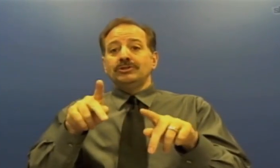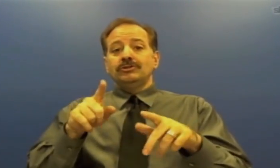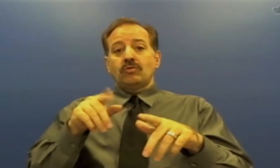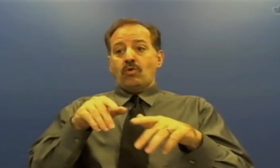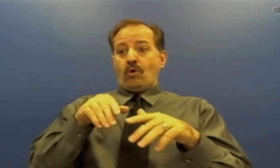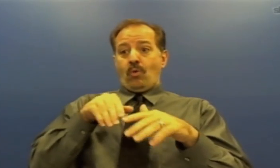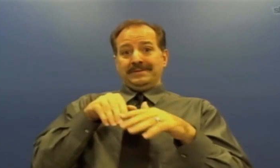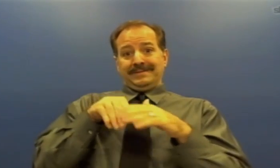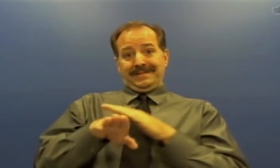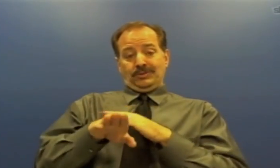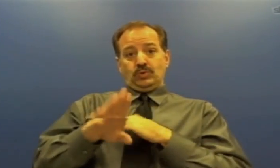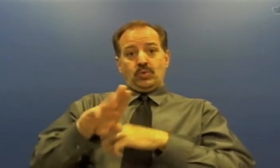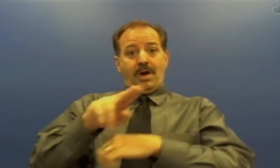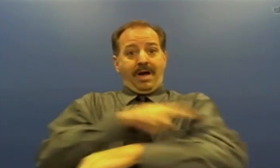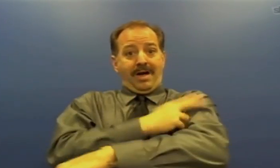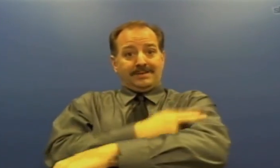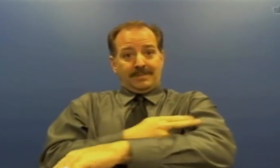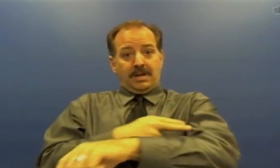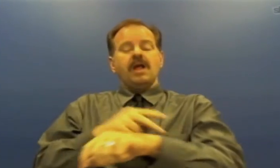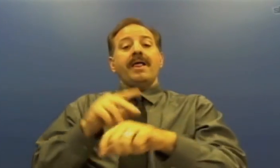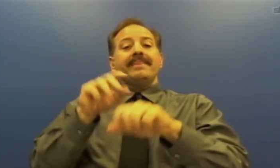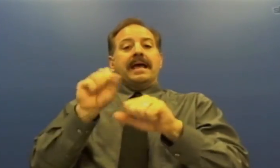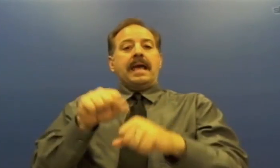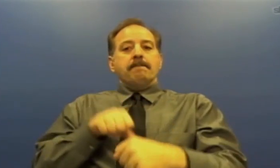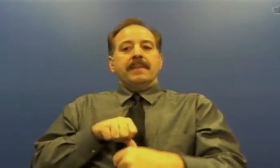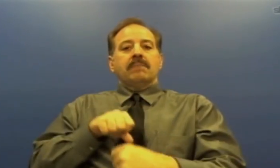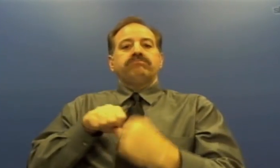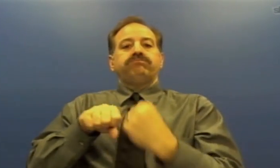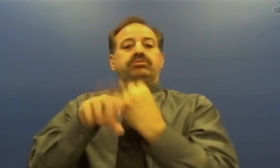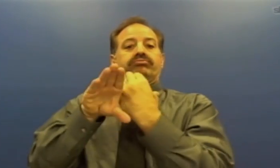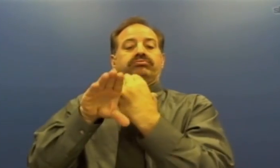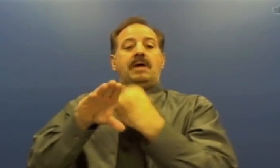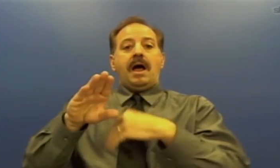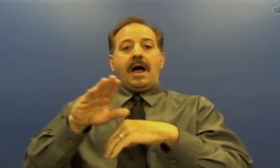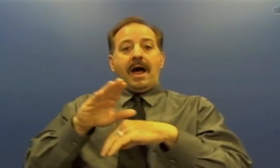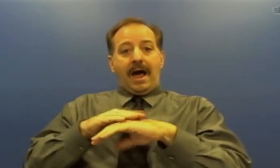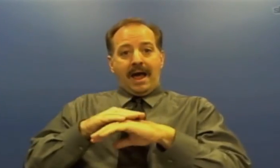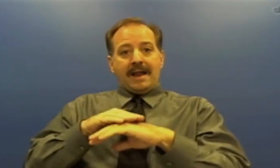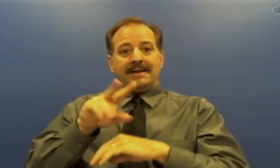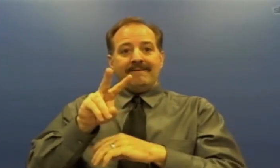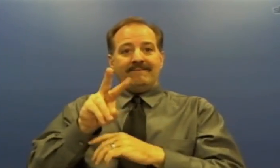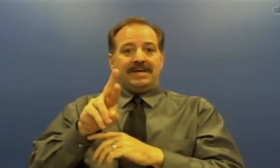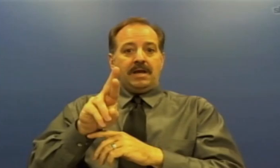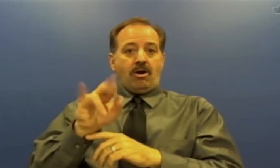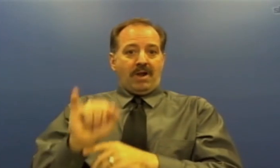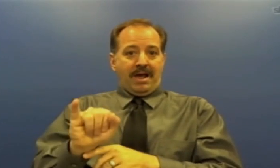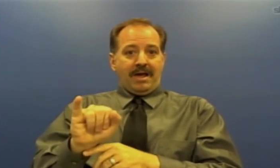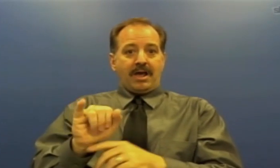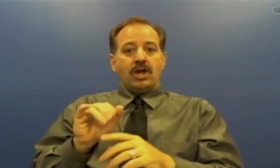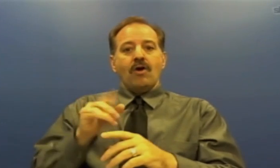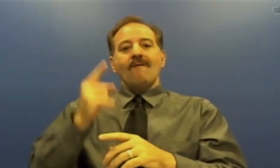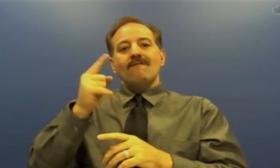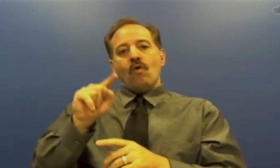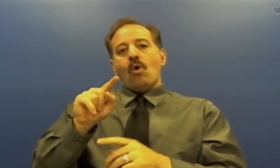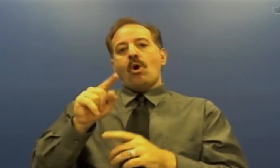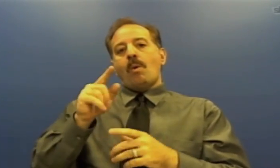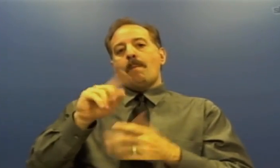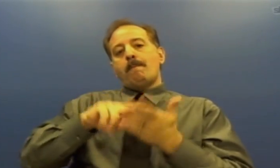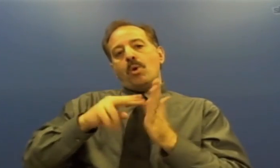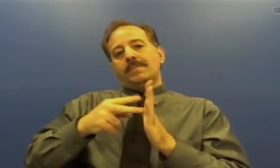a deaf person, that is, ends up in the hospital, they are able to access the VRI and an interpreter through